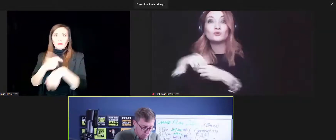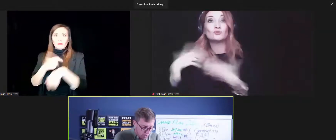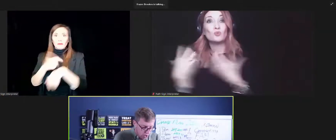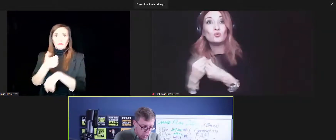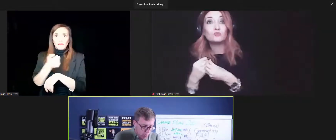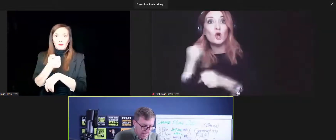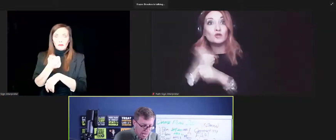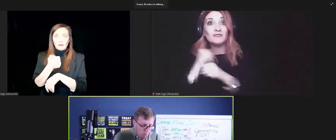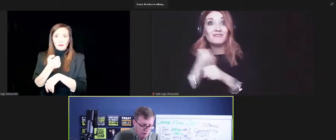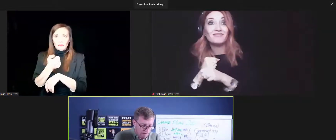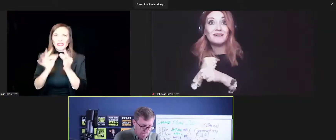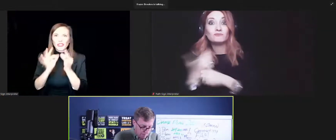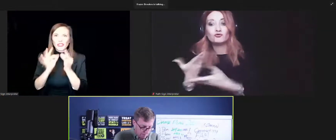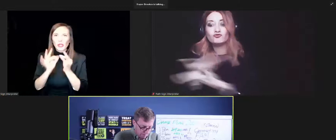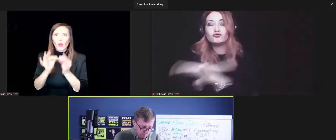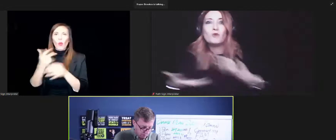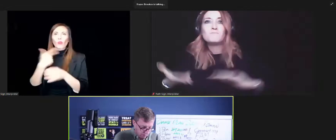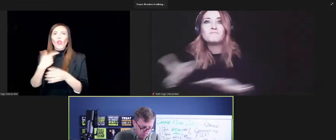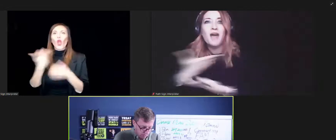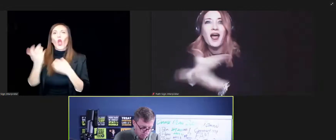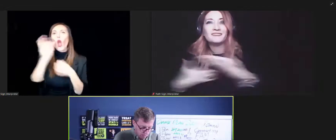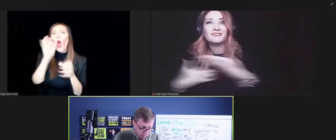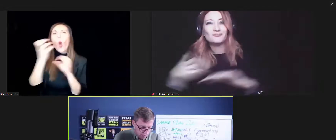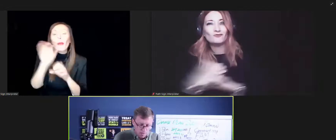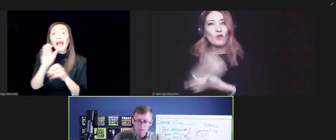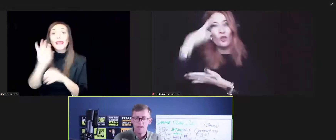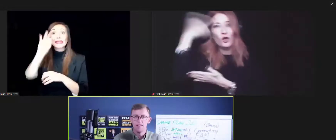Zoom doing it with them.